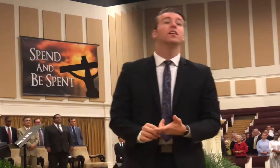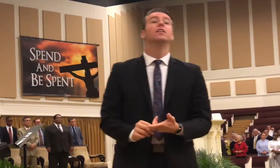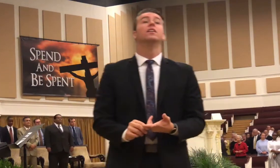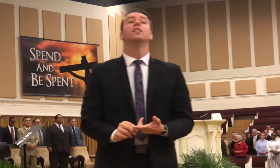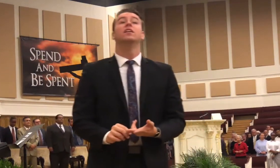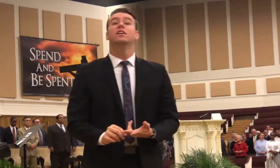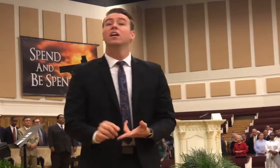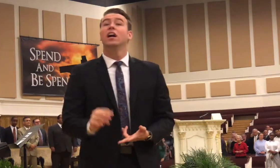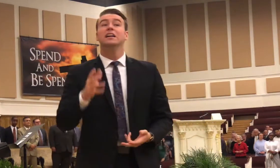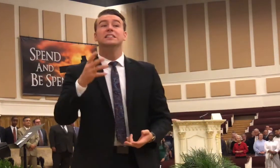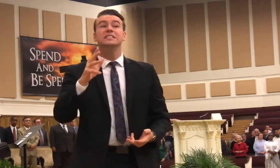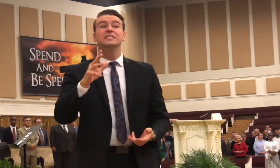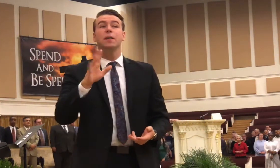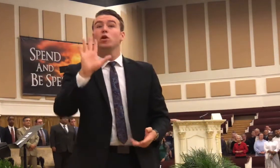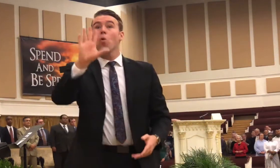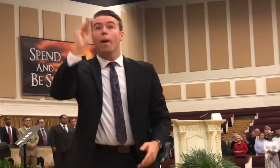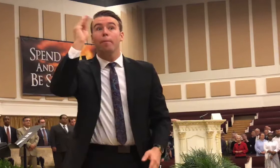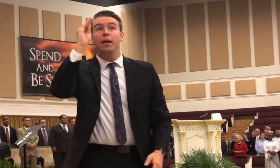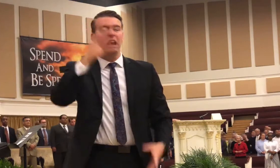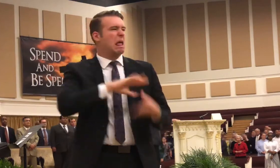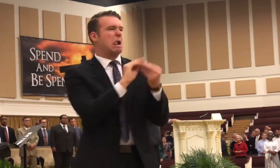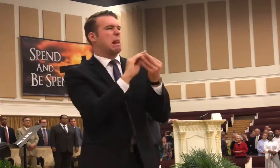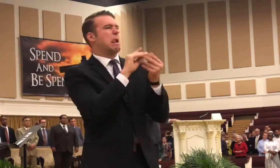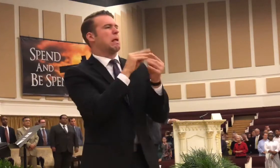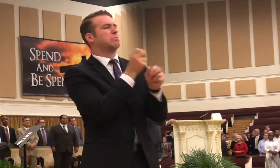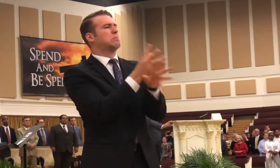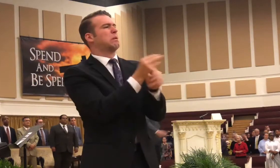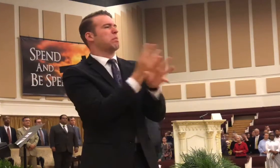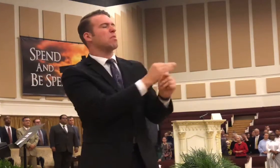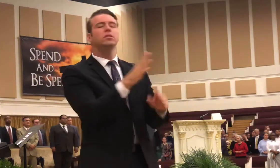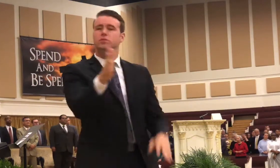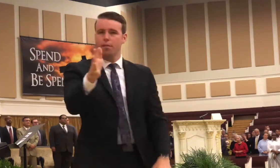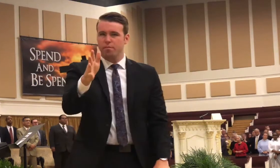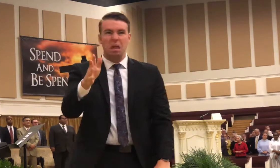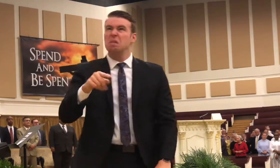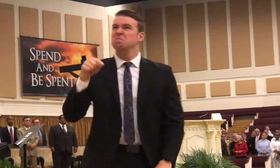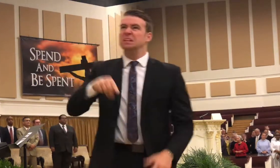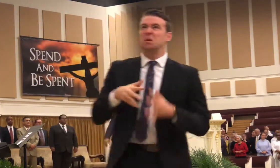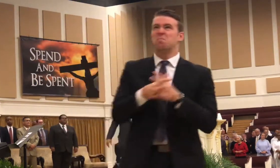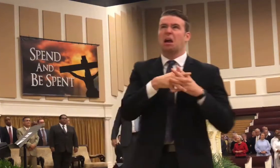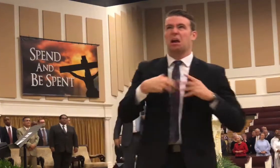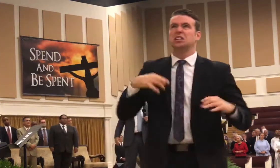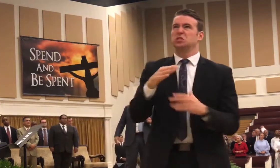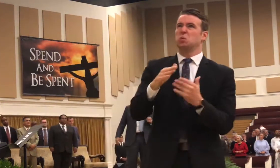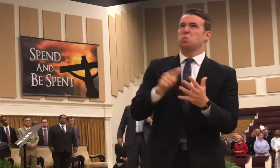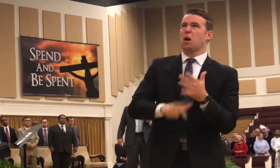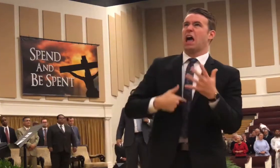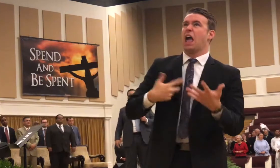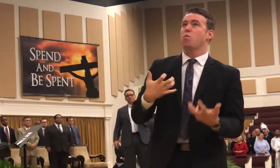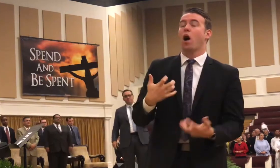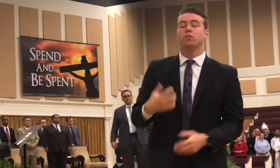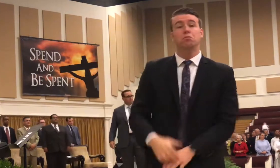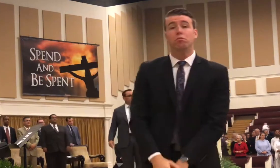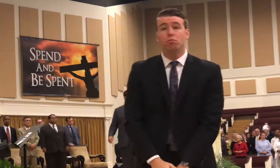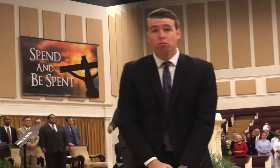Stop foaming out your opinion about everything. Well, bless God, this is America. I can do what I want to. Yeah, you're